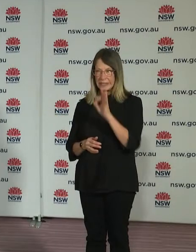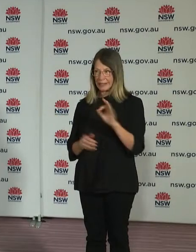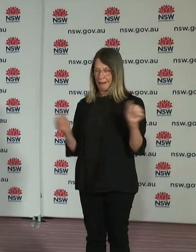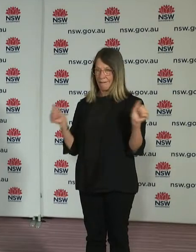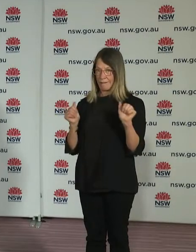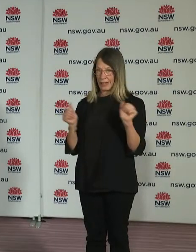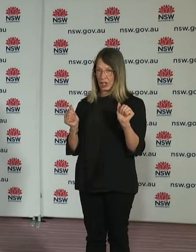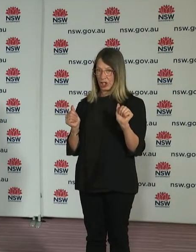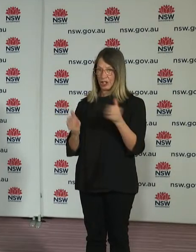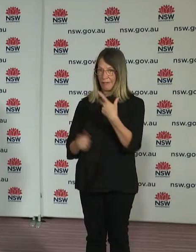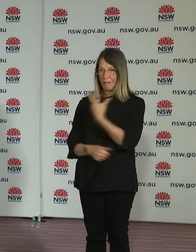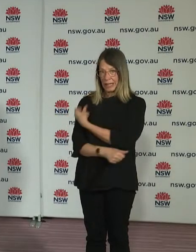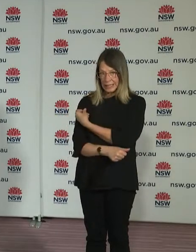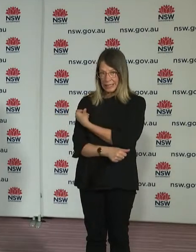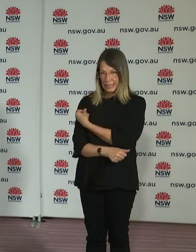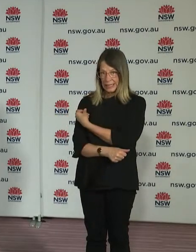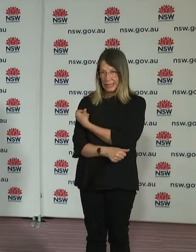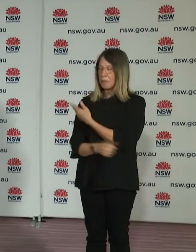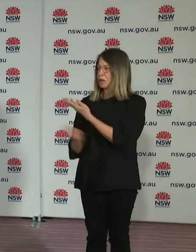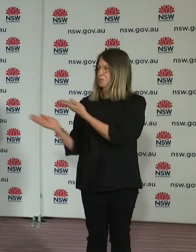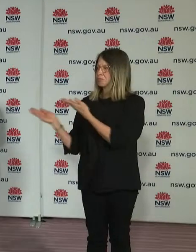Minister Hazzard, do you want to add to that? Or yeah.